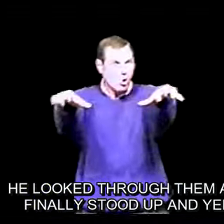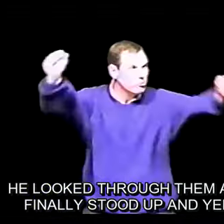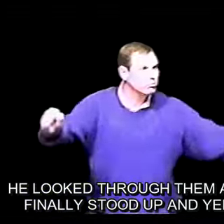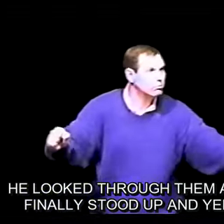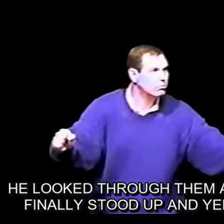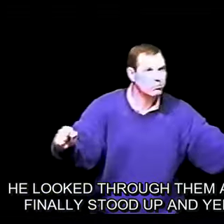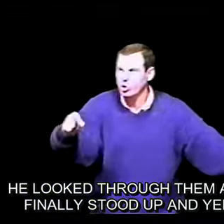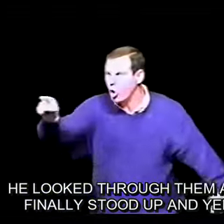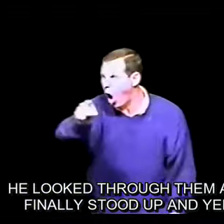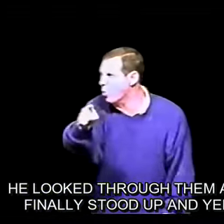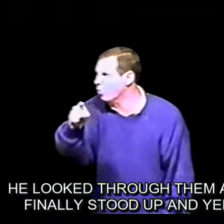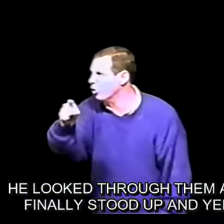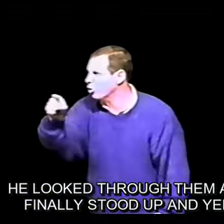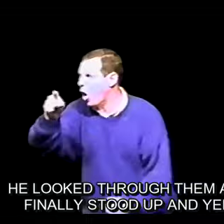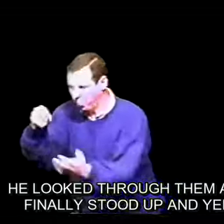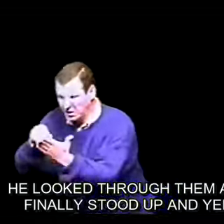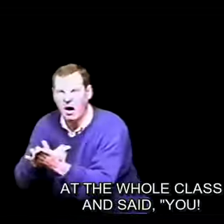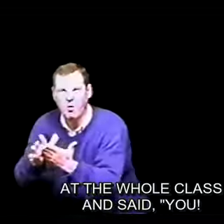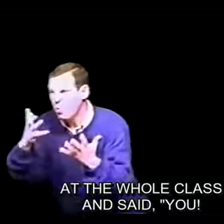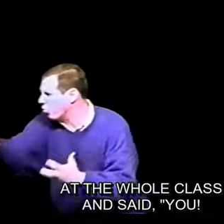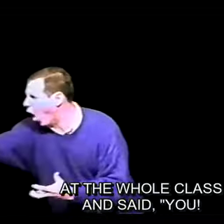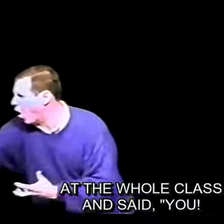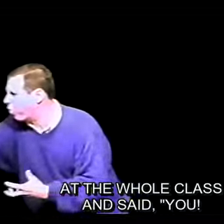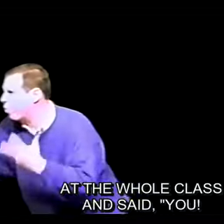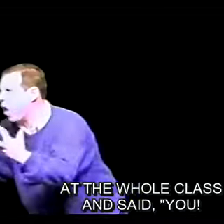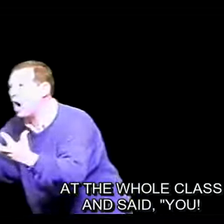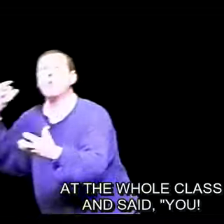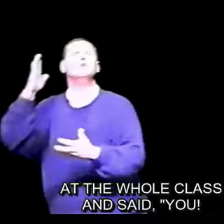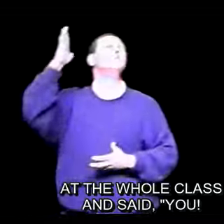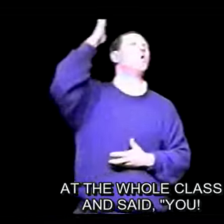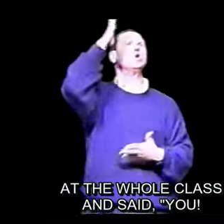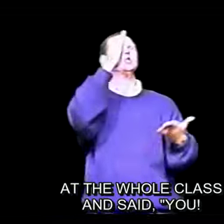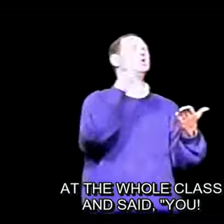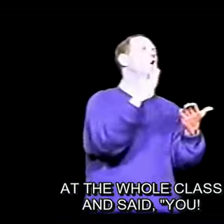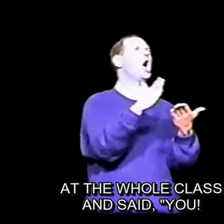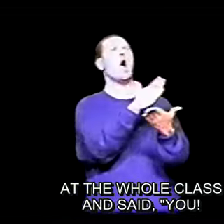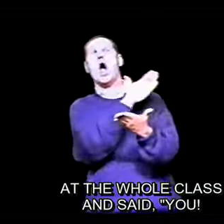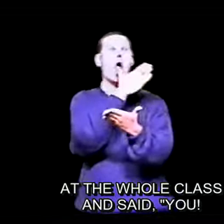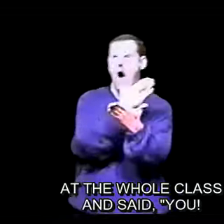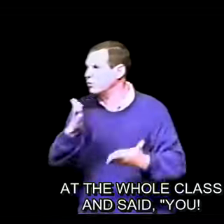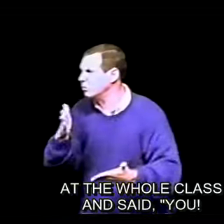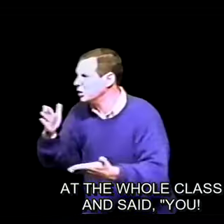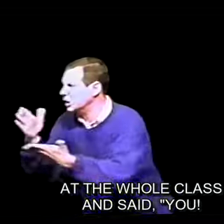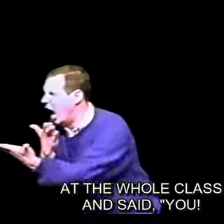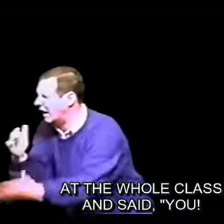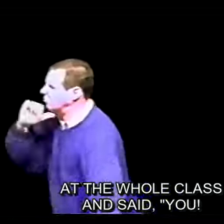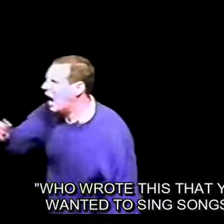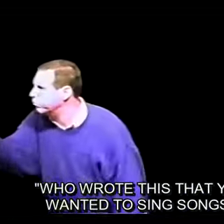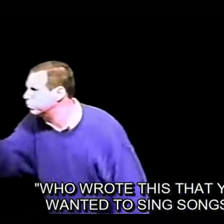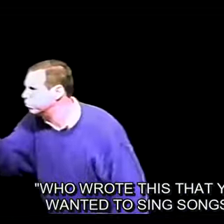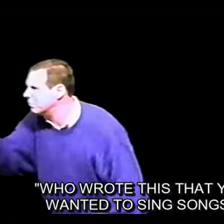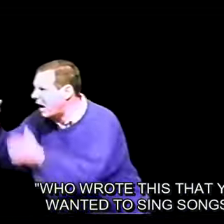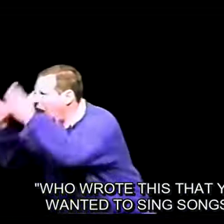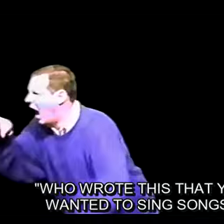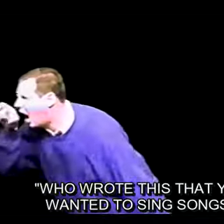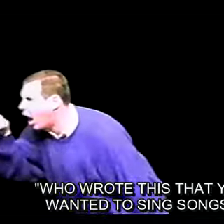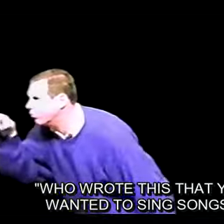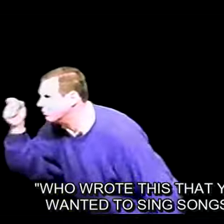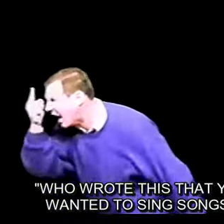finally stood up and yelled at the whole class and said, "You, who wrote this, that you wanted to